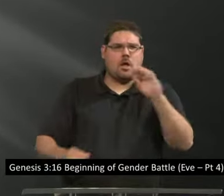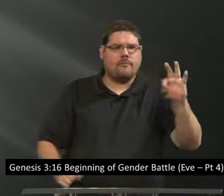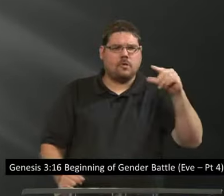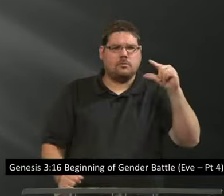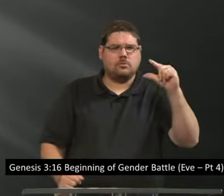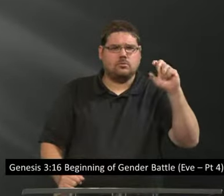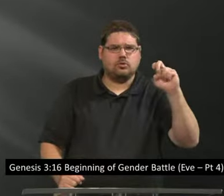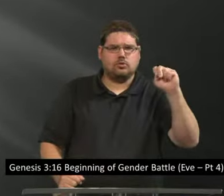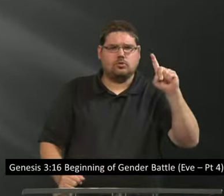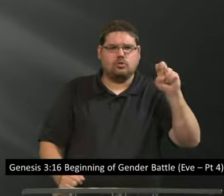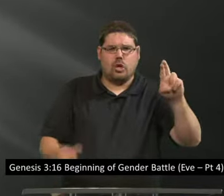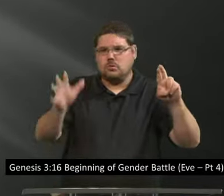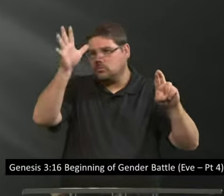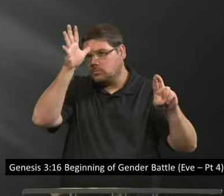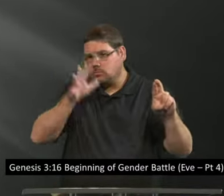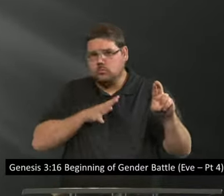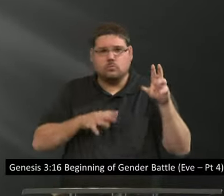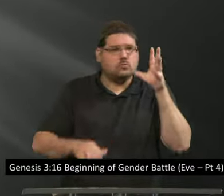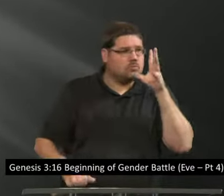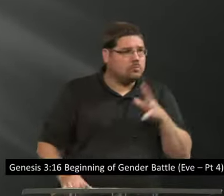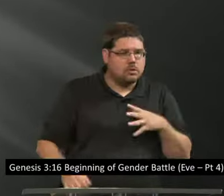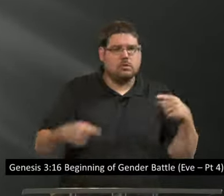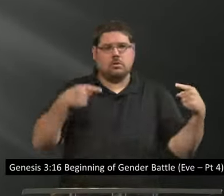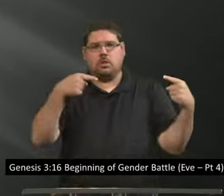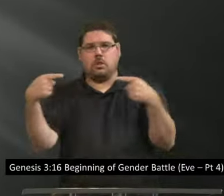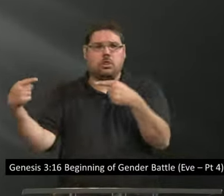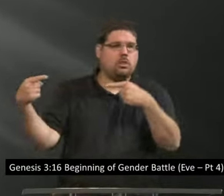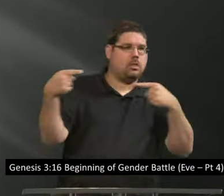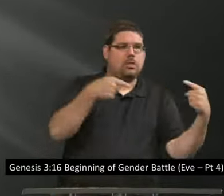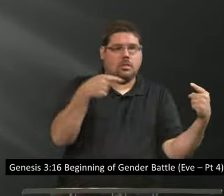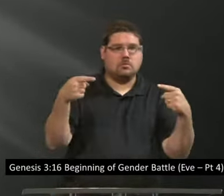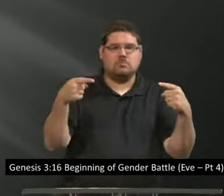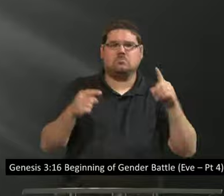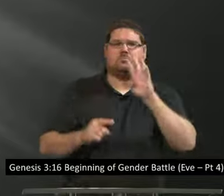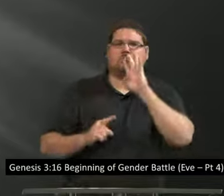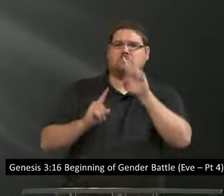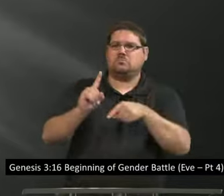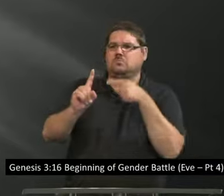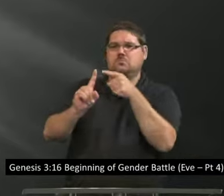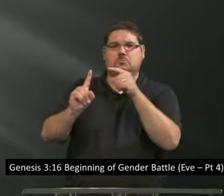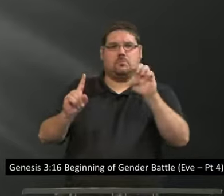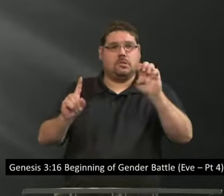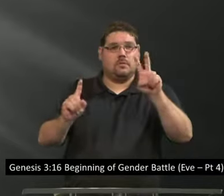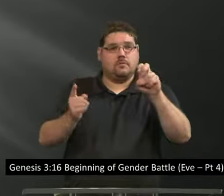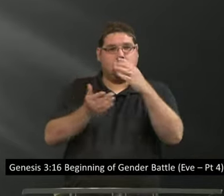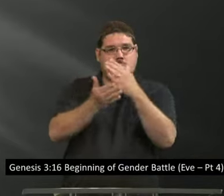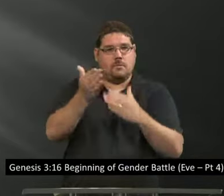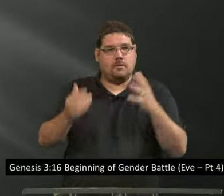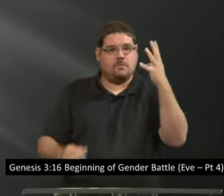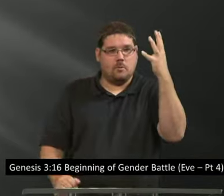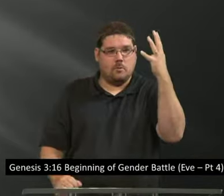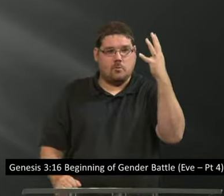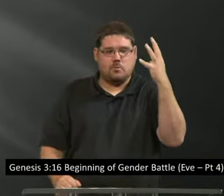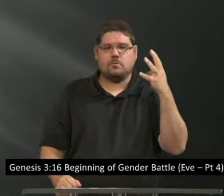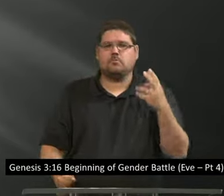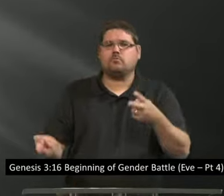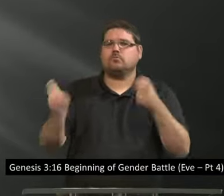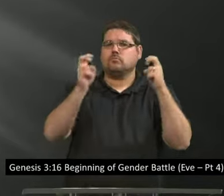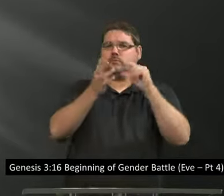Today we're talking about the beginning of gender battle. This is part